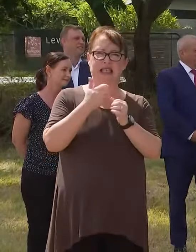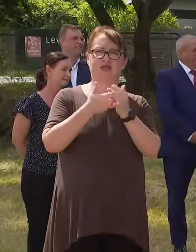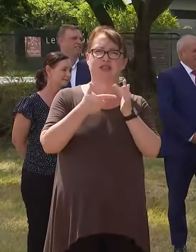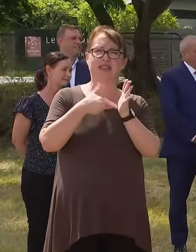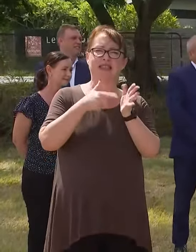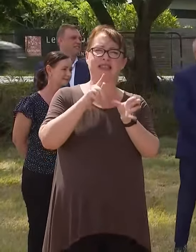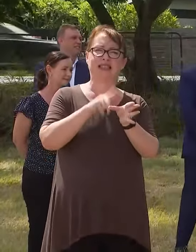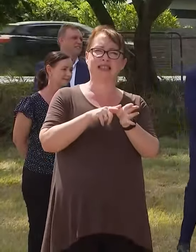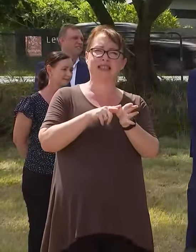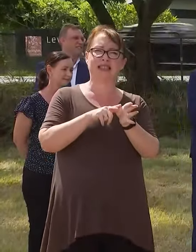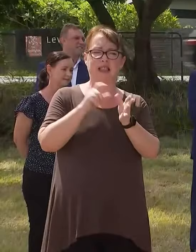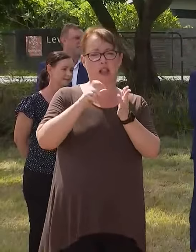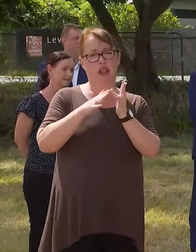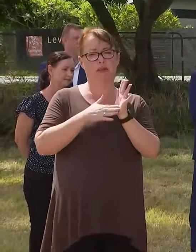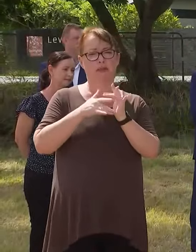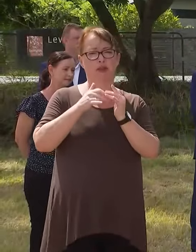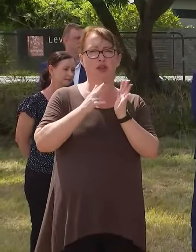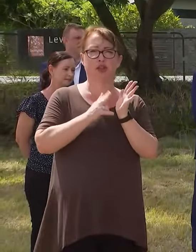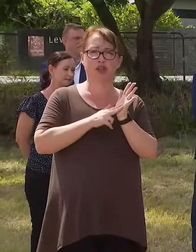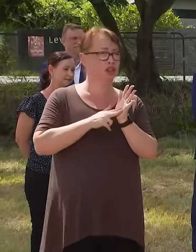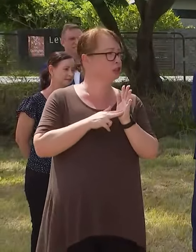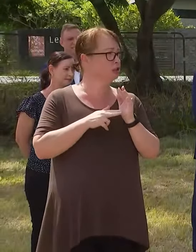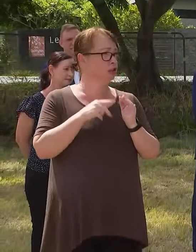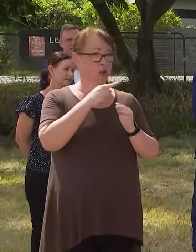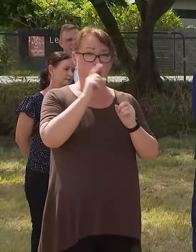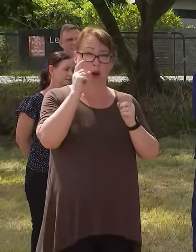Oh, in relation to the issues.